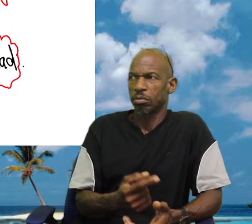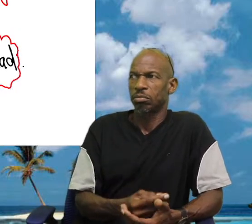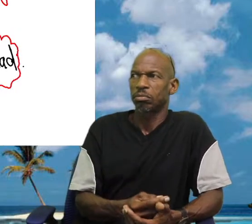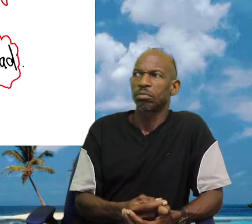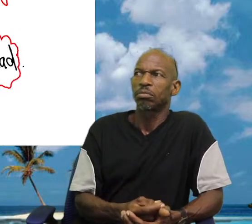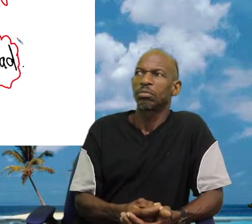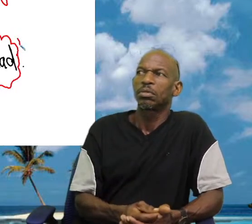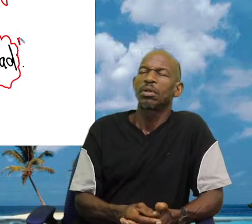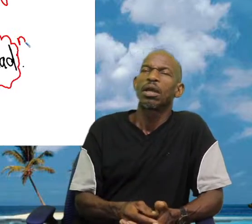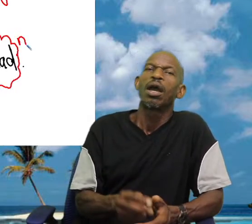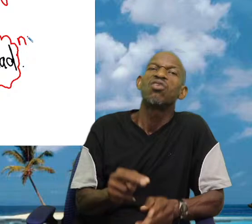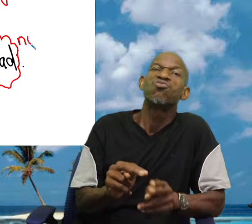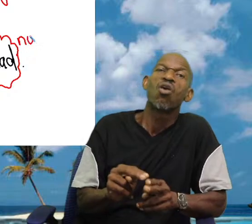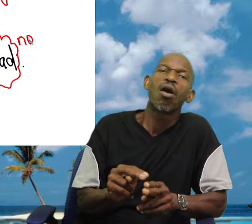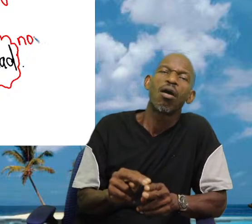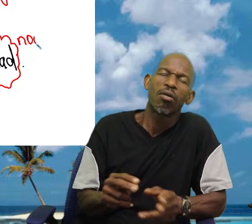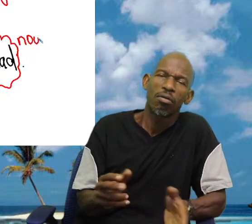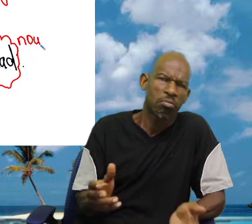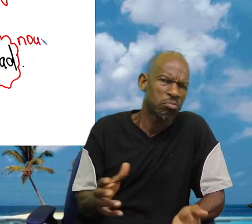I use a noun.